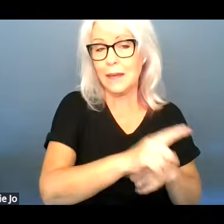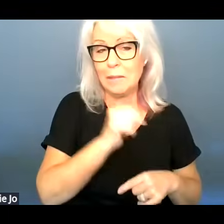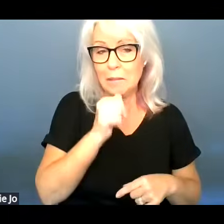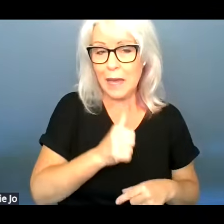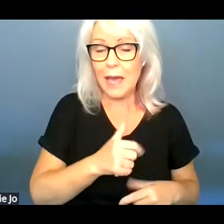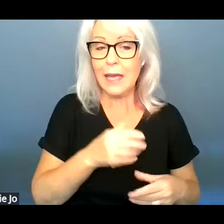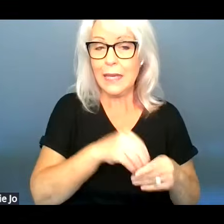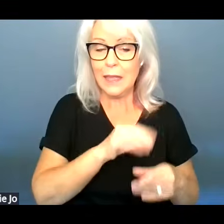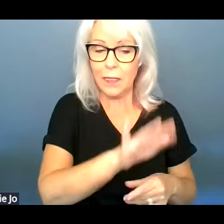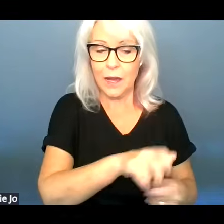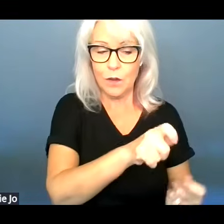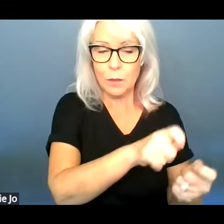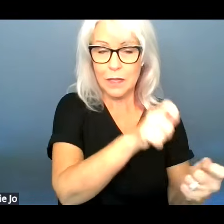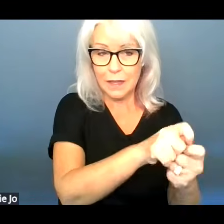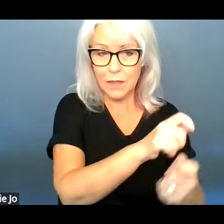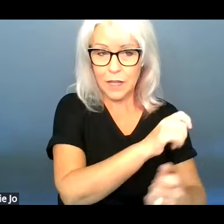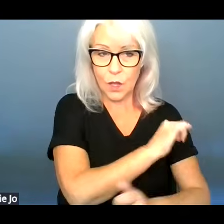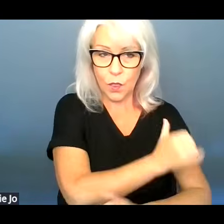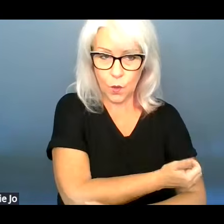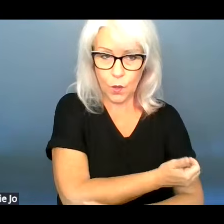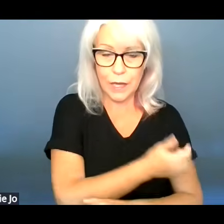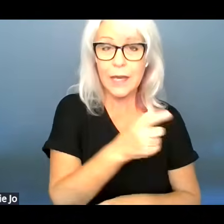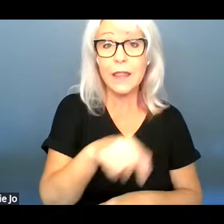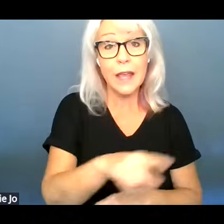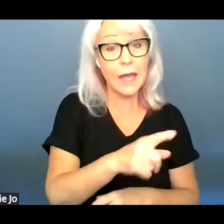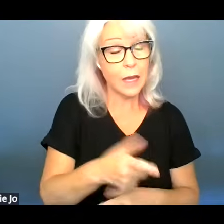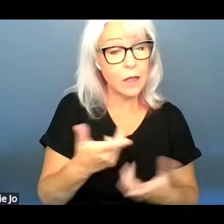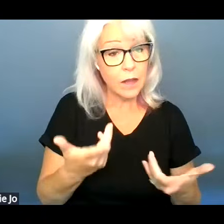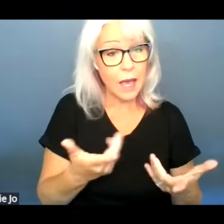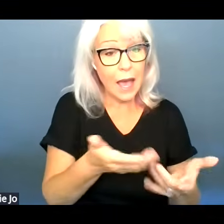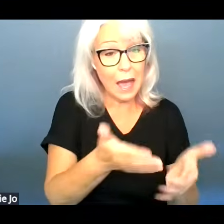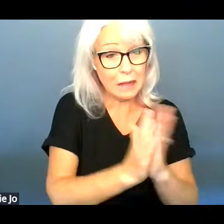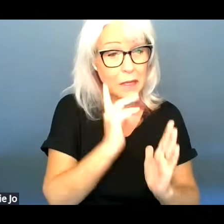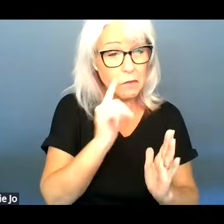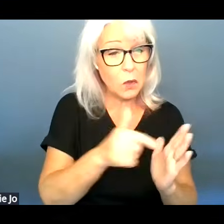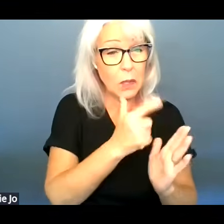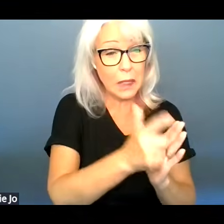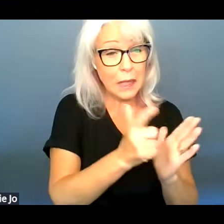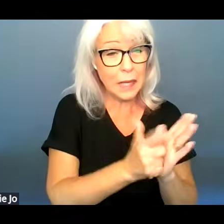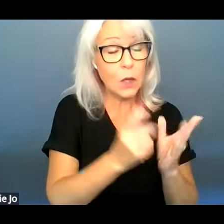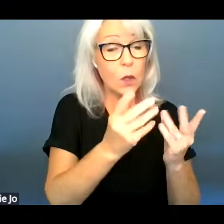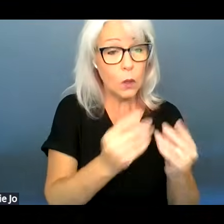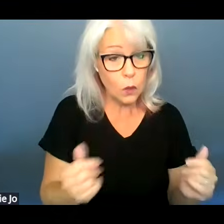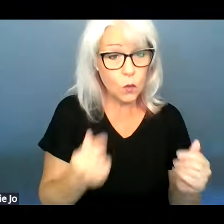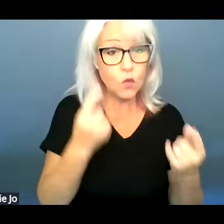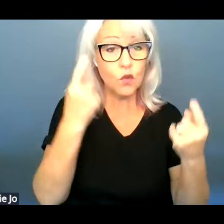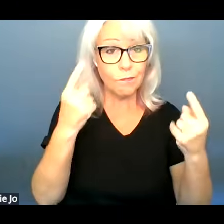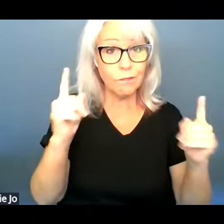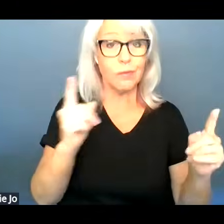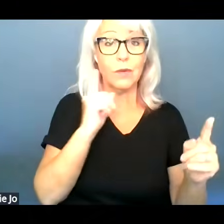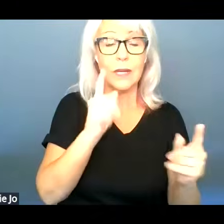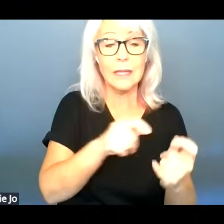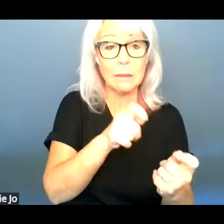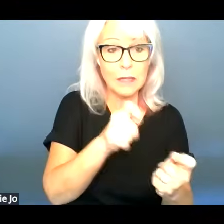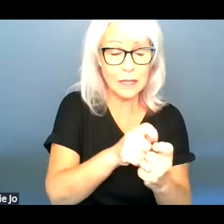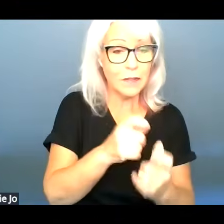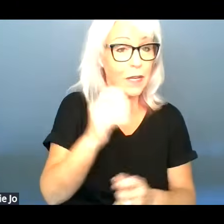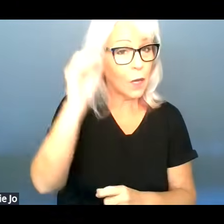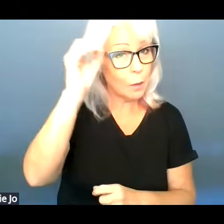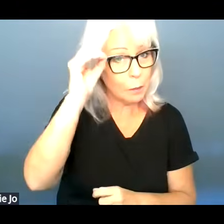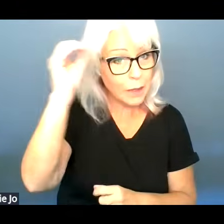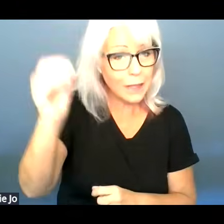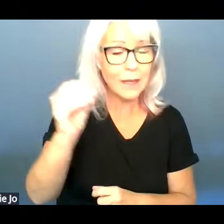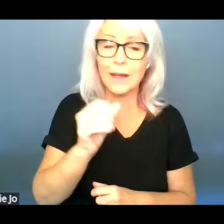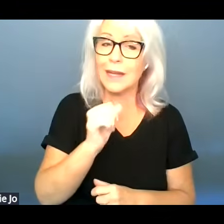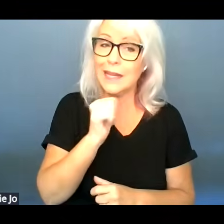authority. That is calling for a legal conclusion. That is giving a particular opinion. That does not state exactly